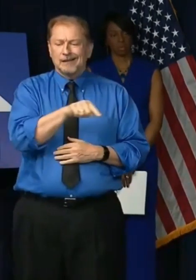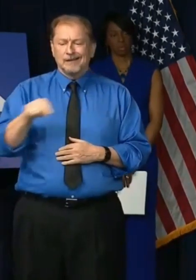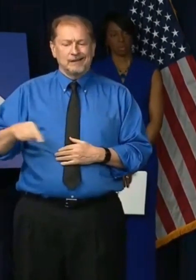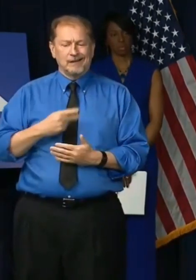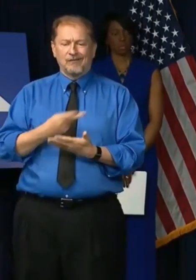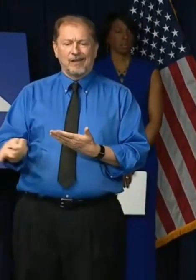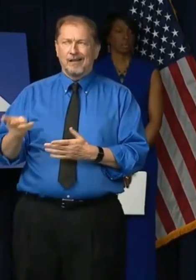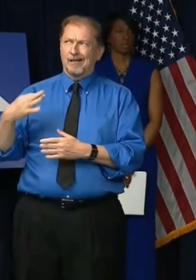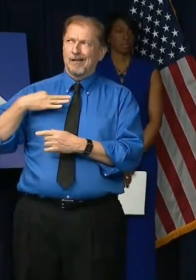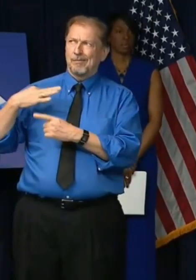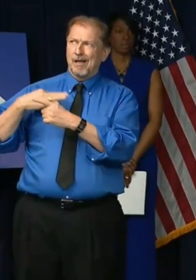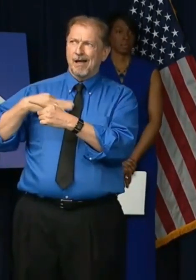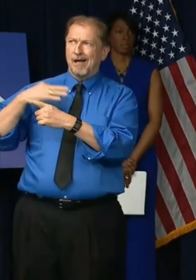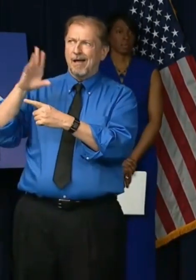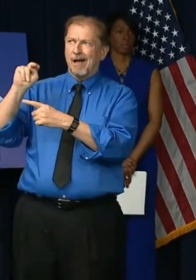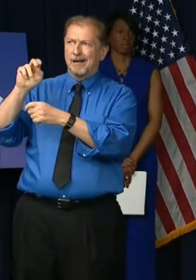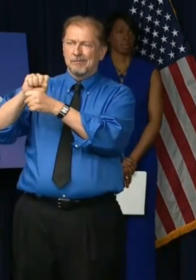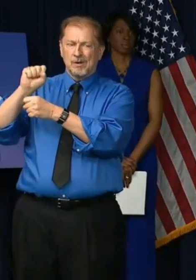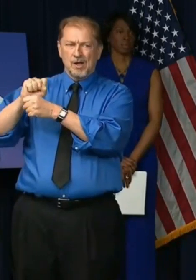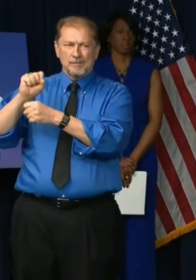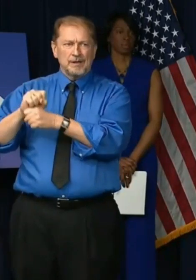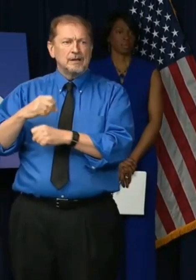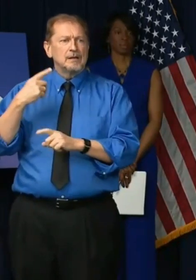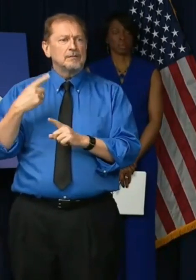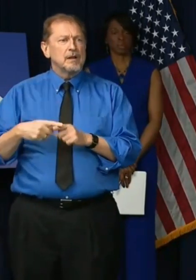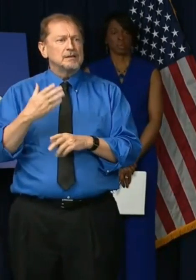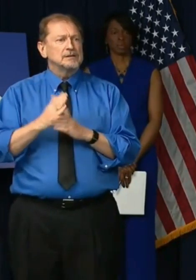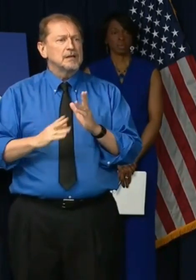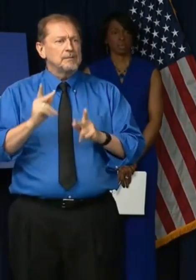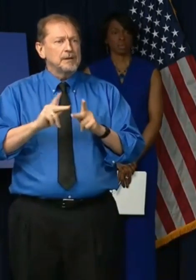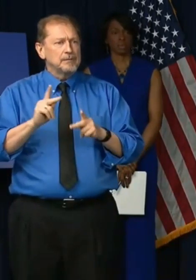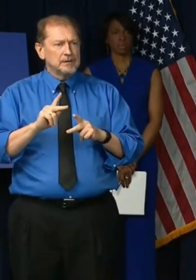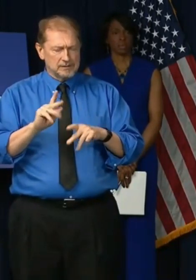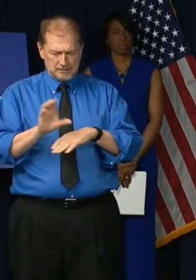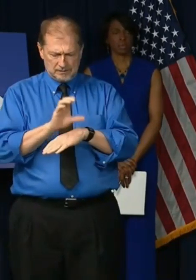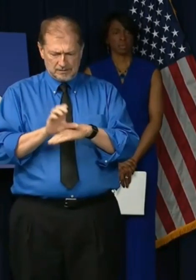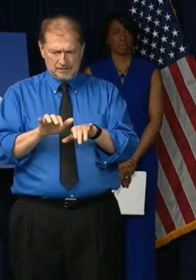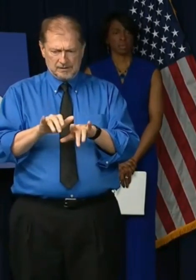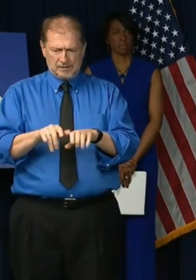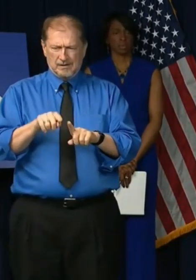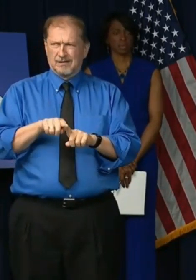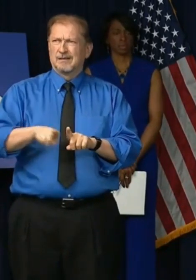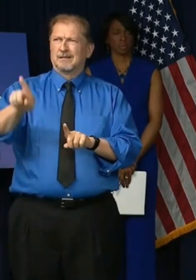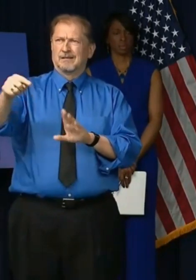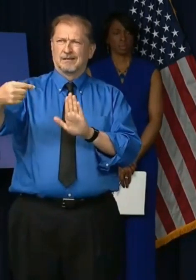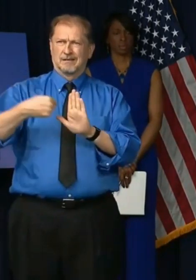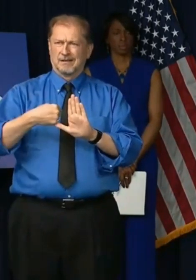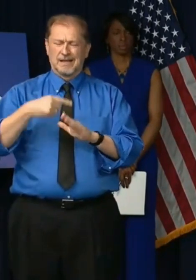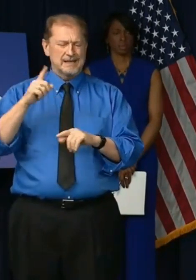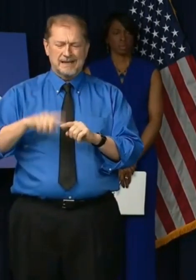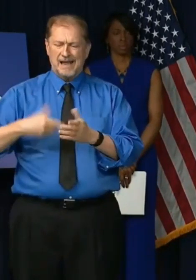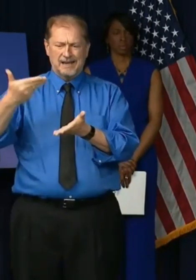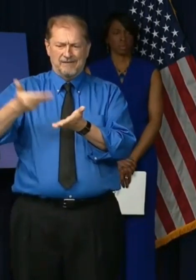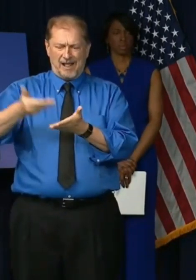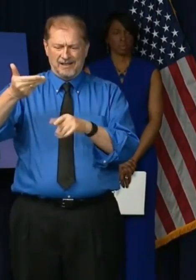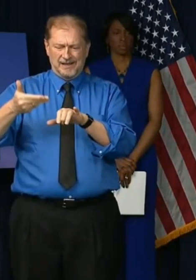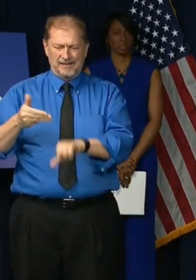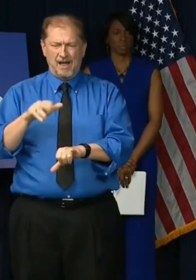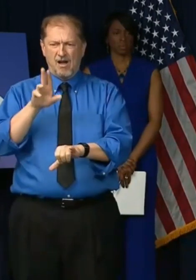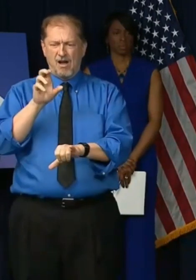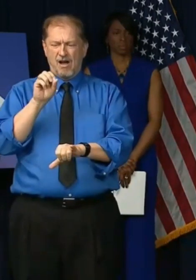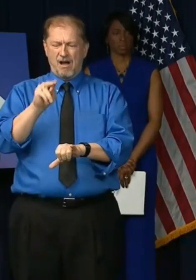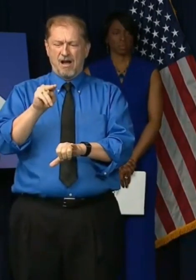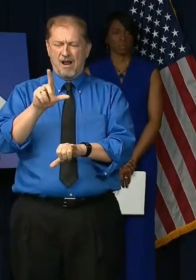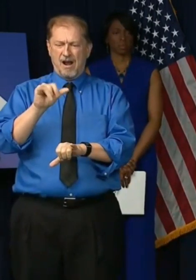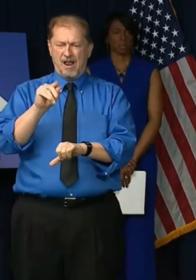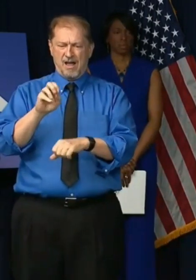we continue to receive a number of calls from people who believe the online benefits system is flawed. They're unable to get validated. What should they do when